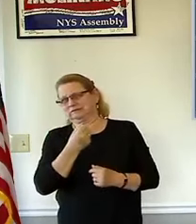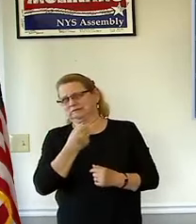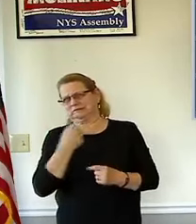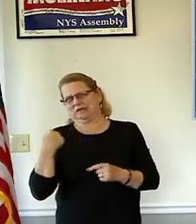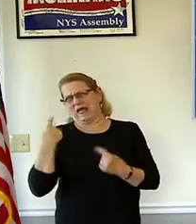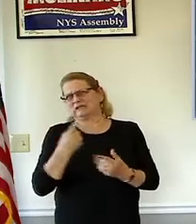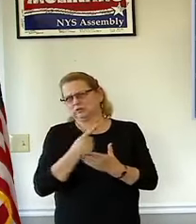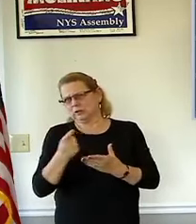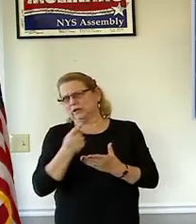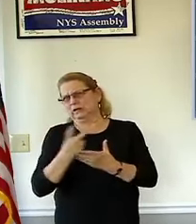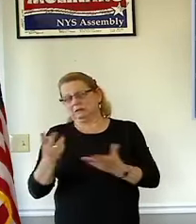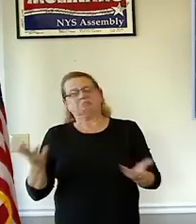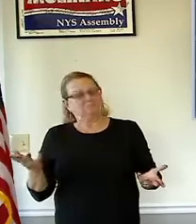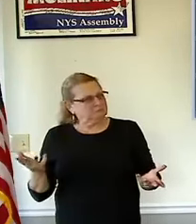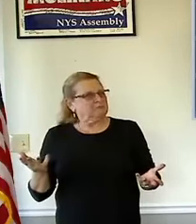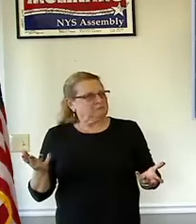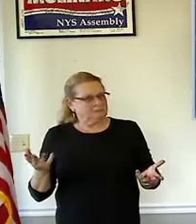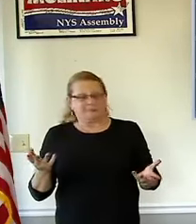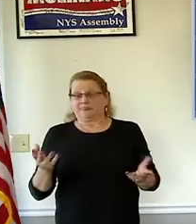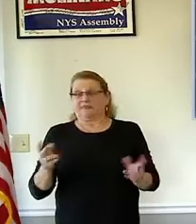last week, and that is all very promising.